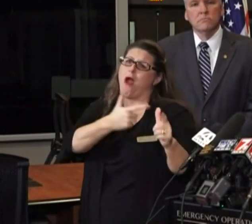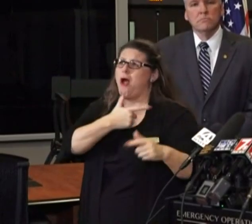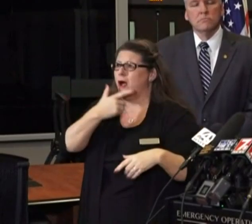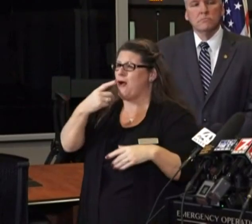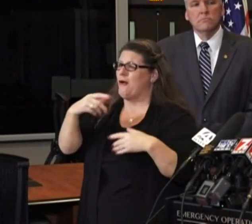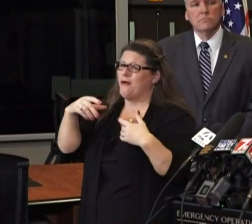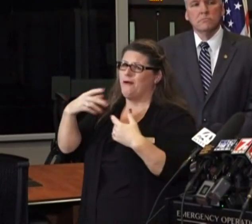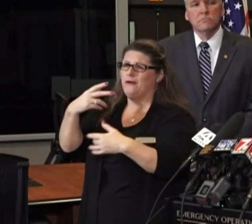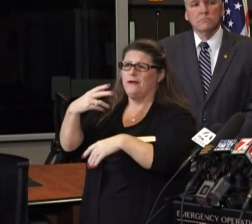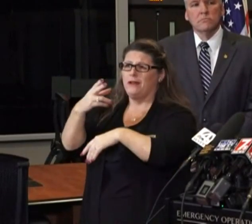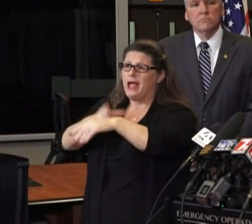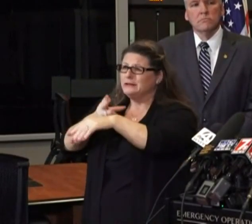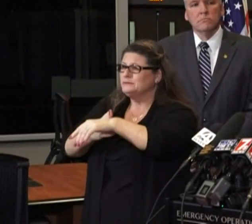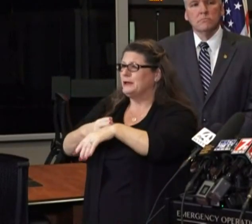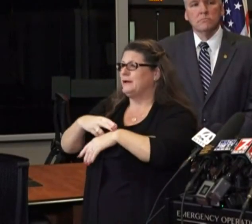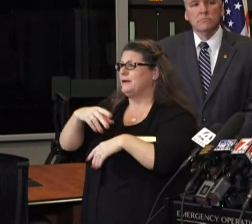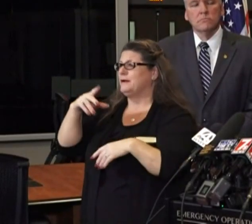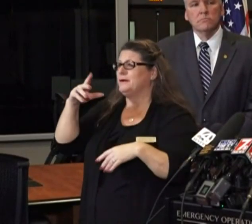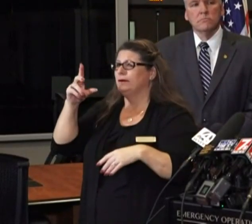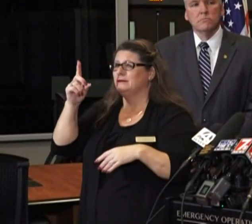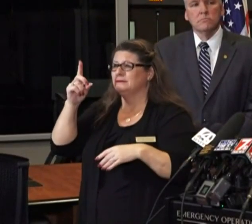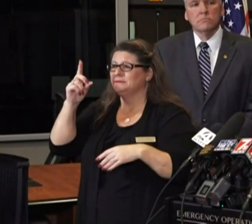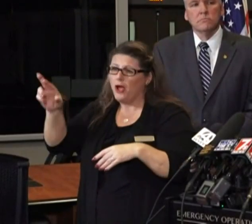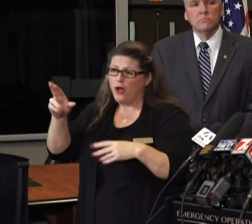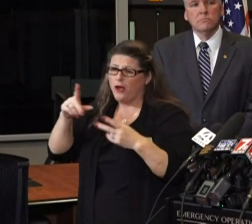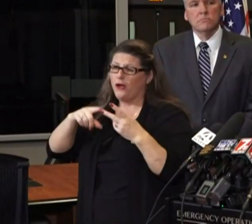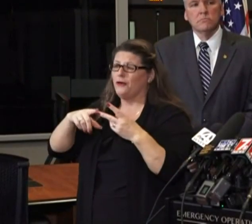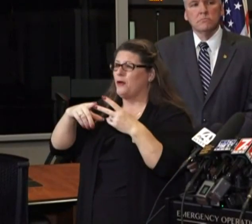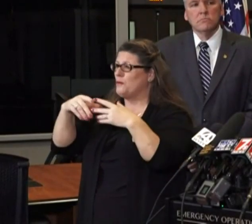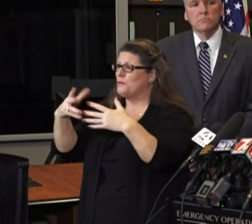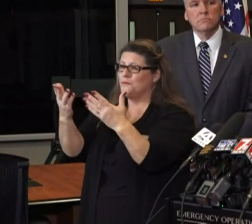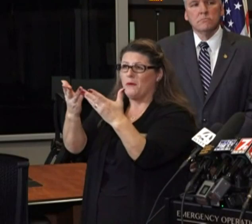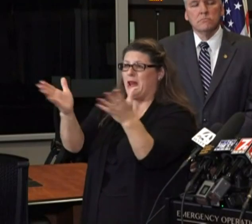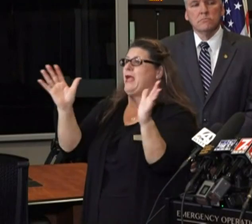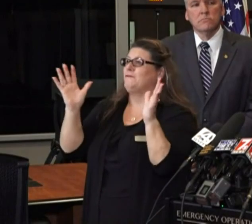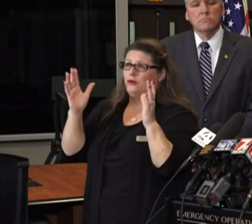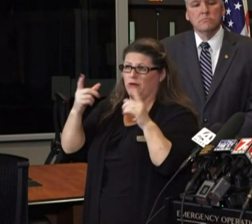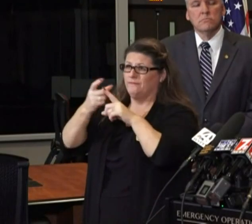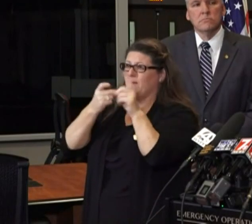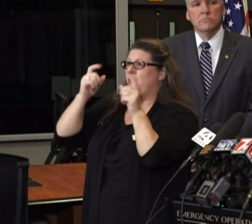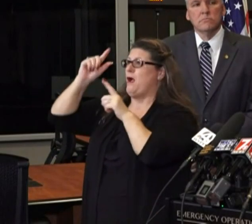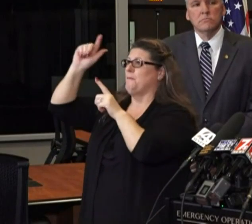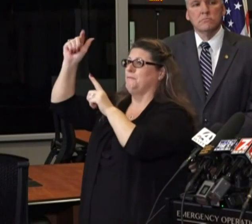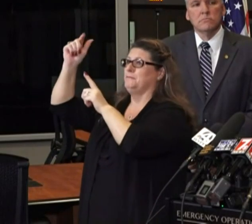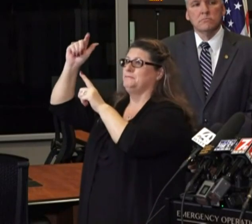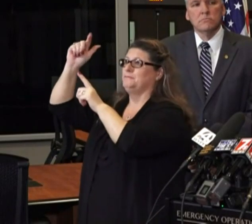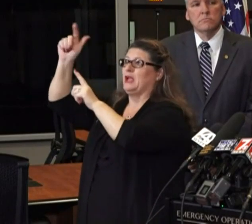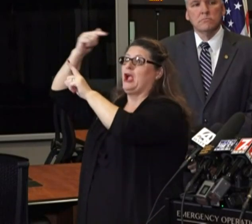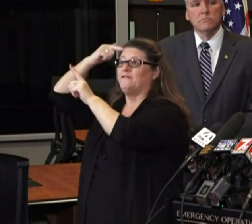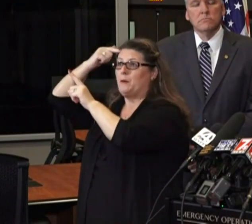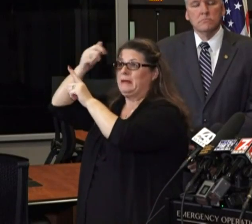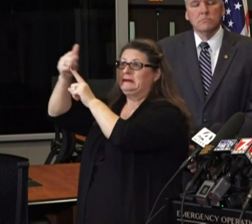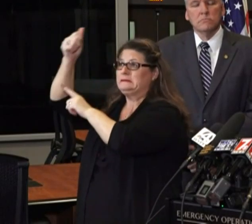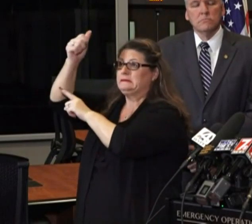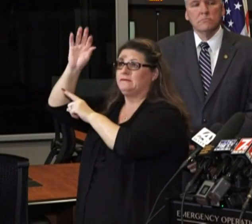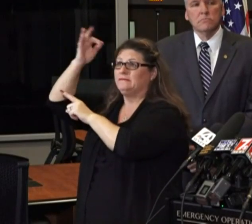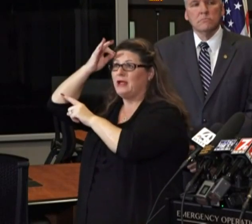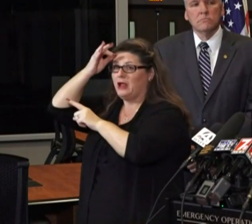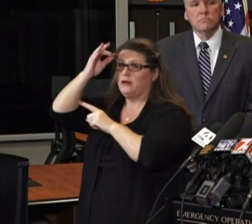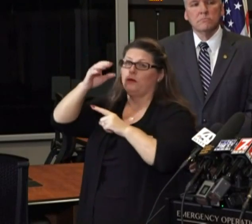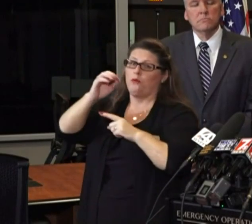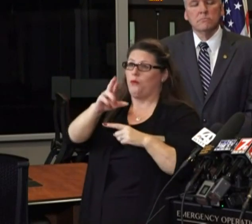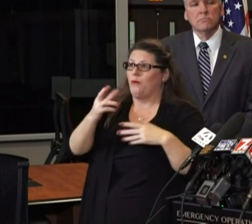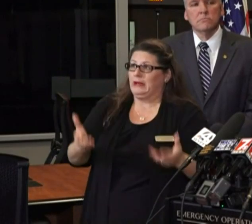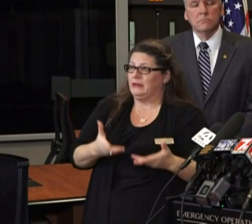person on television in Washington to locally about wash your hands, cover your face if you sneeze or